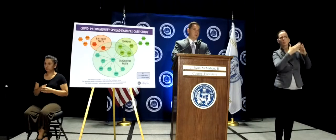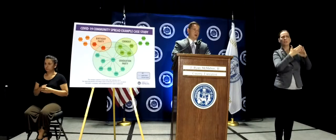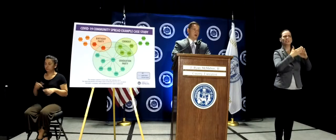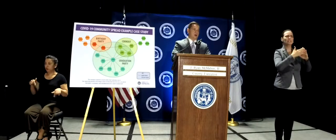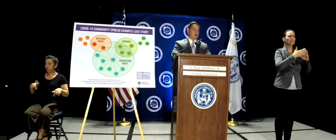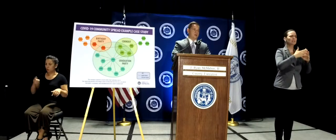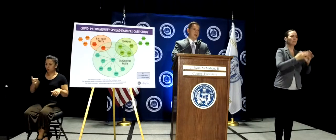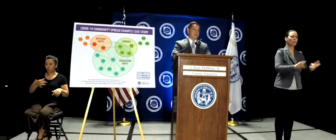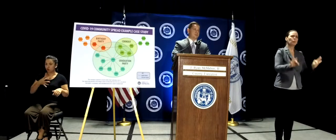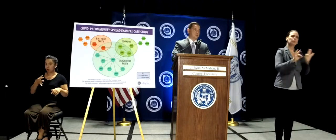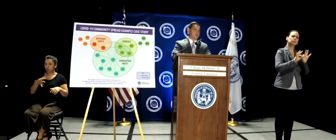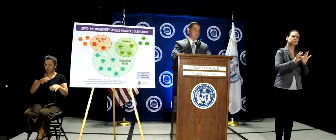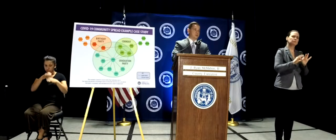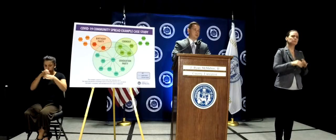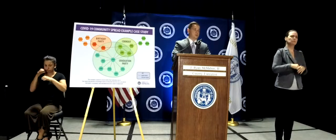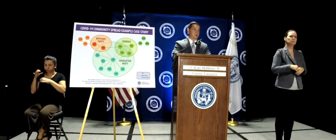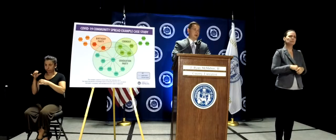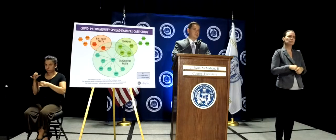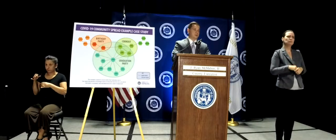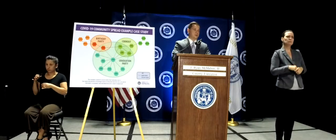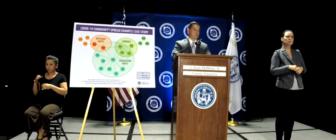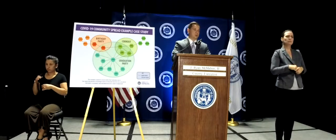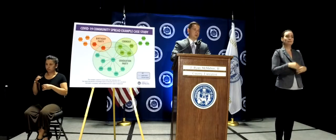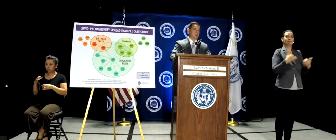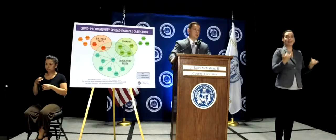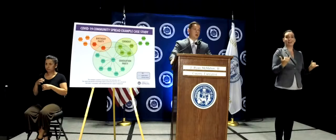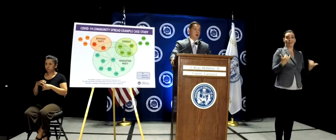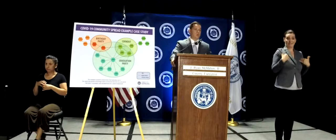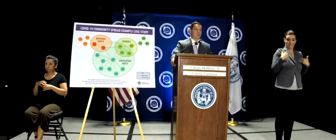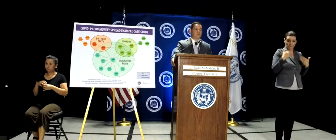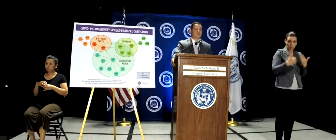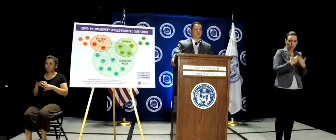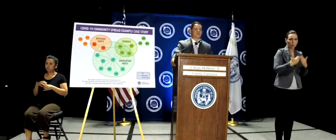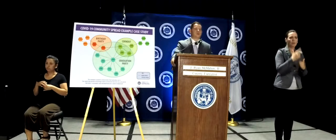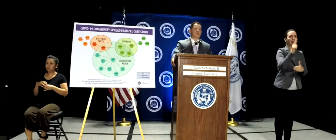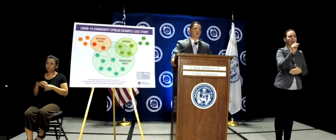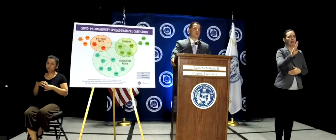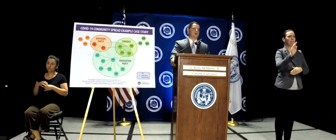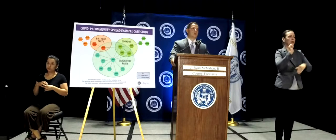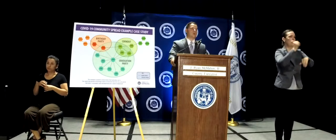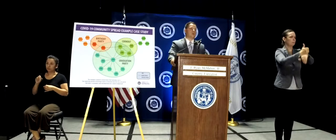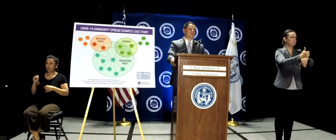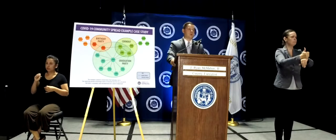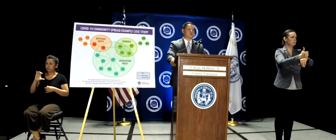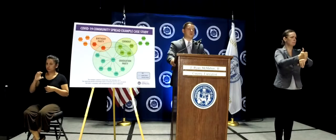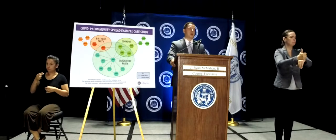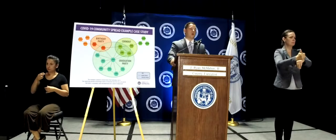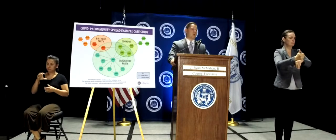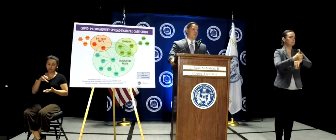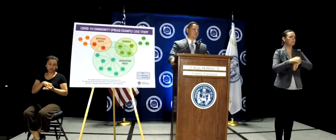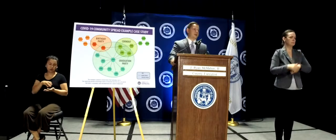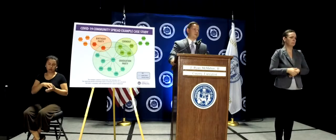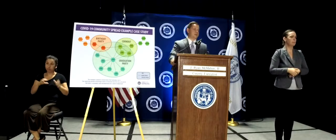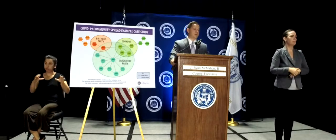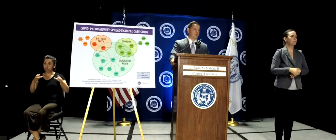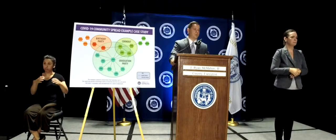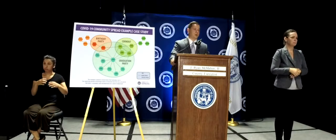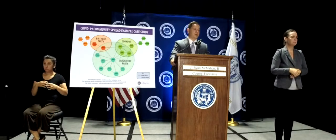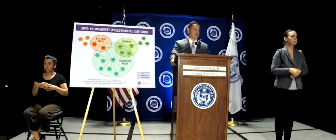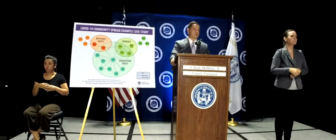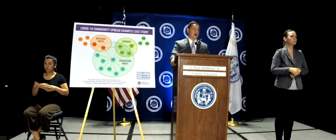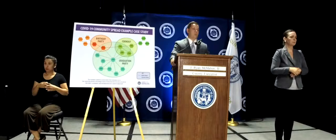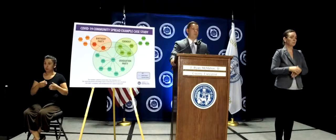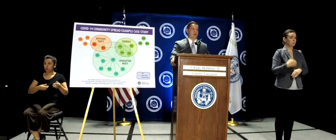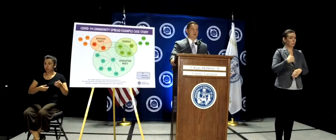with the labs at the Syracuse Community Health Center this week. We've looked into and we'll be purchasing our own rapid testing